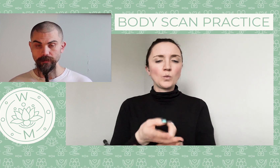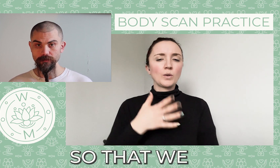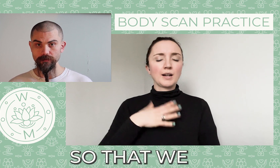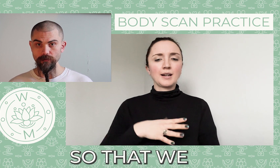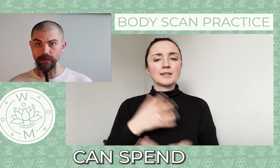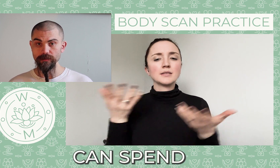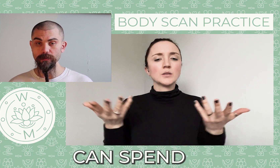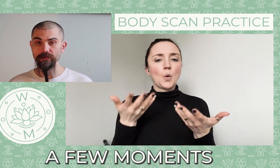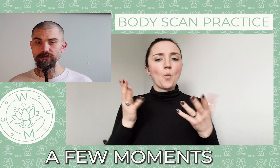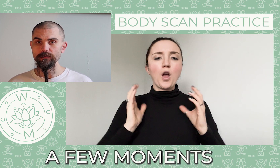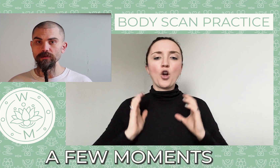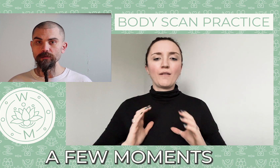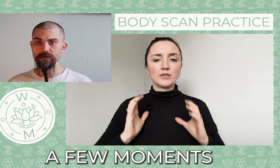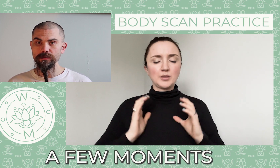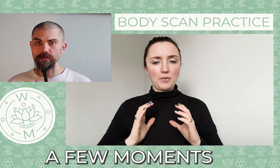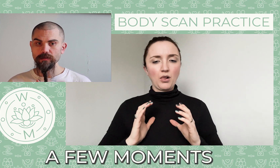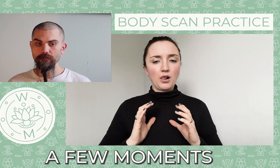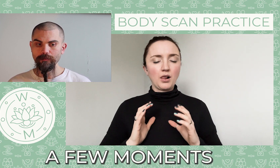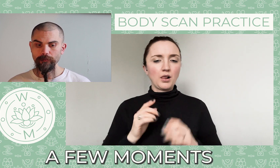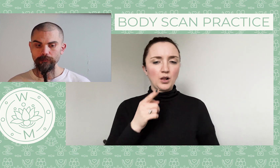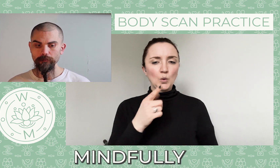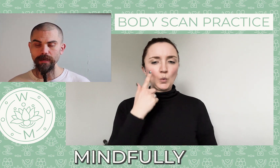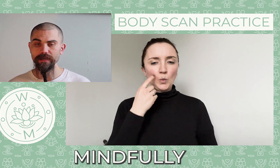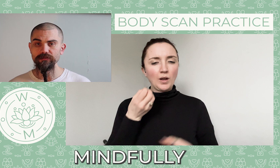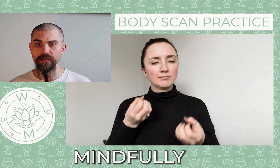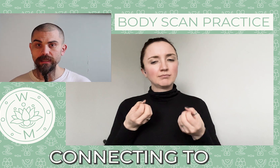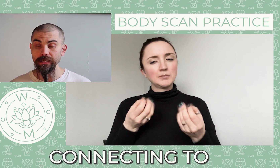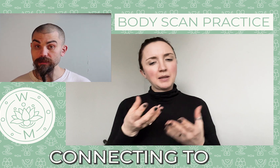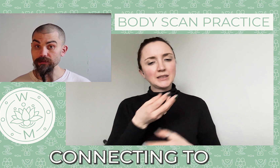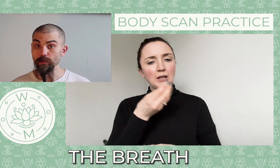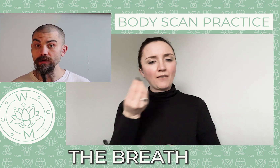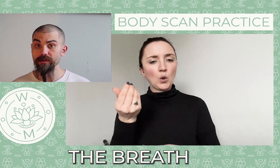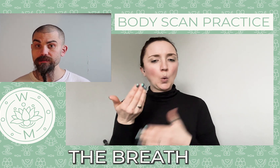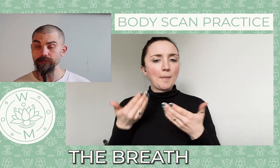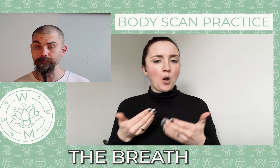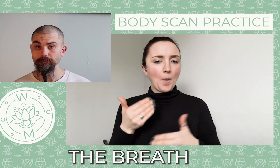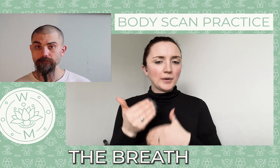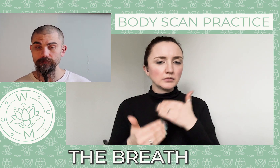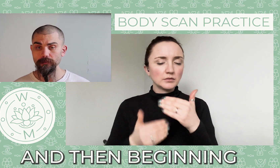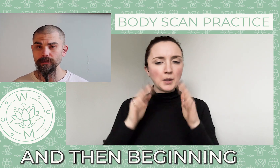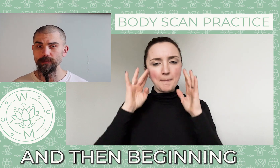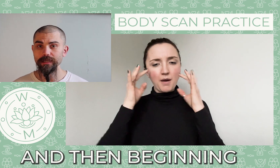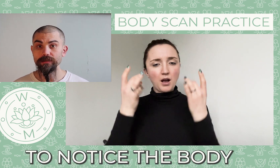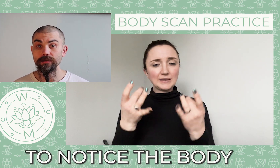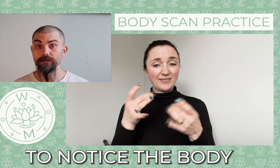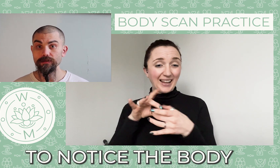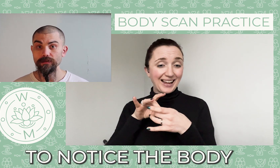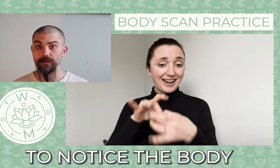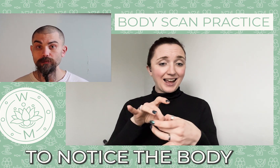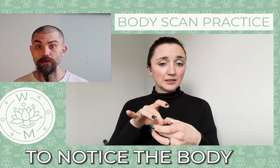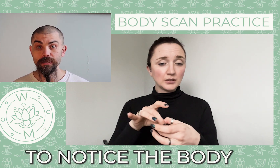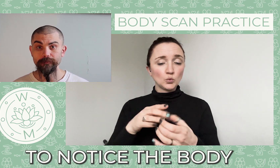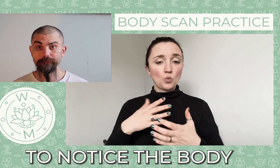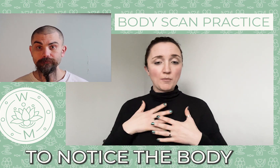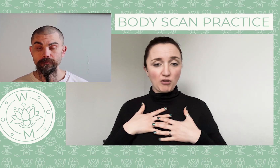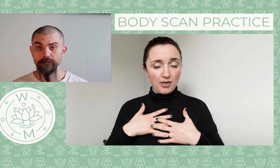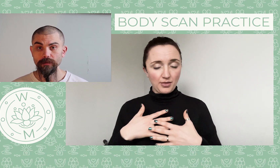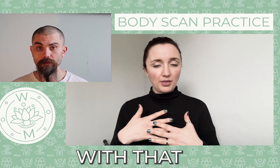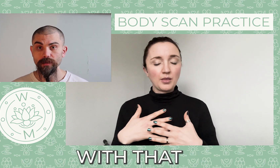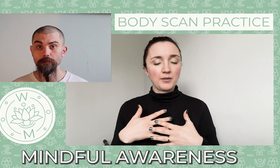so that we can spend a few moments mindfully connecting to the breath and then beginning to notice the body with that